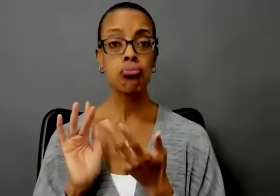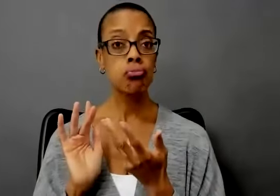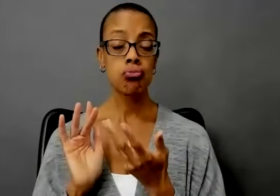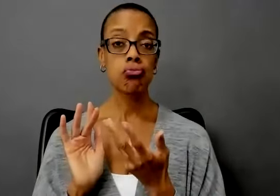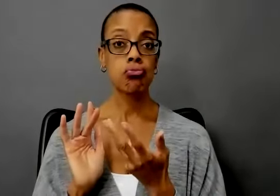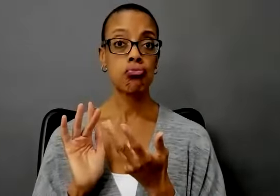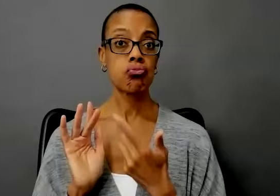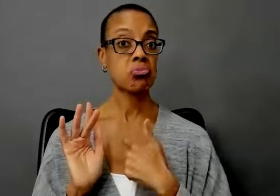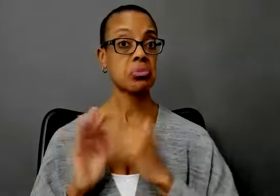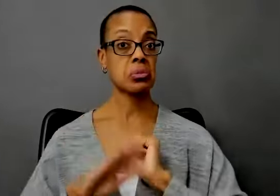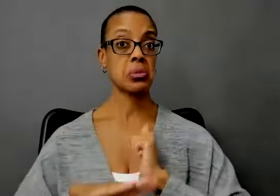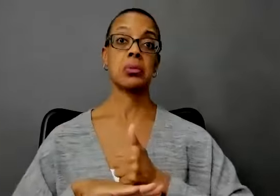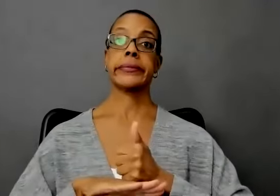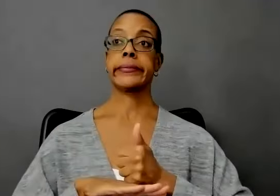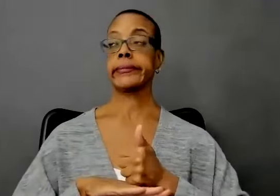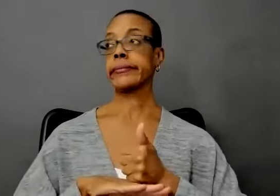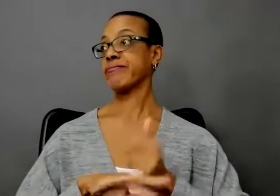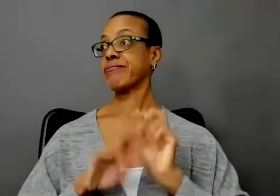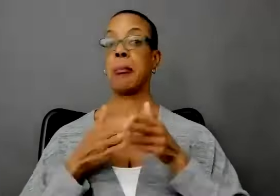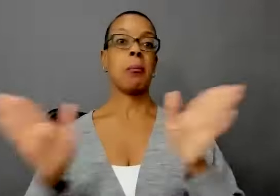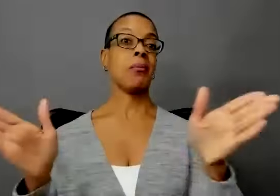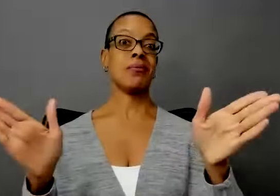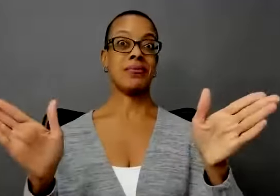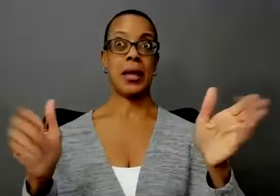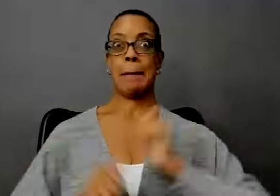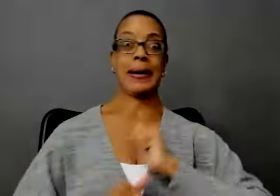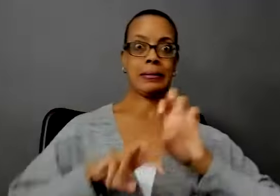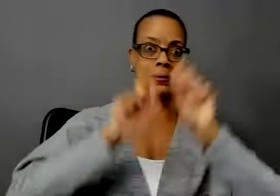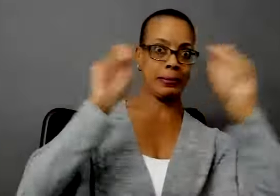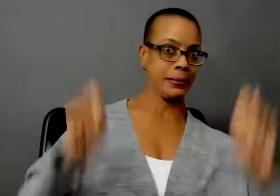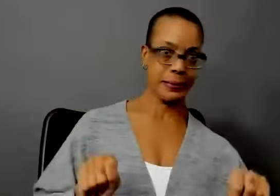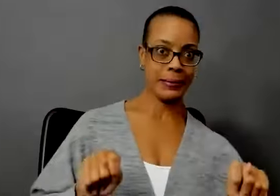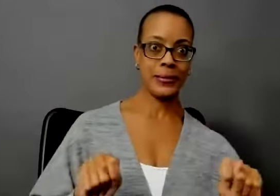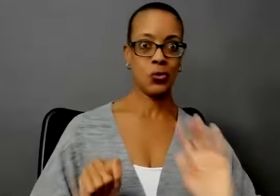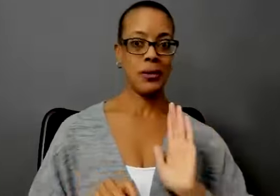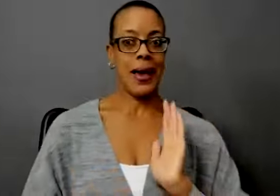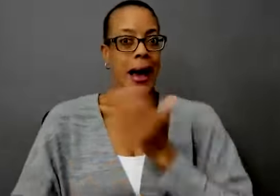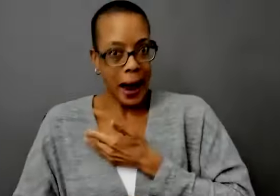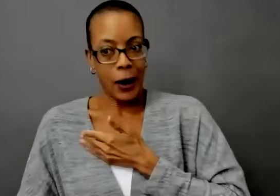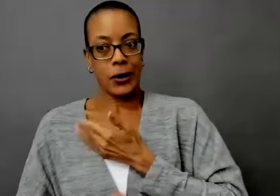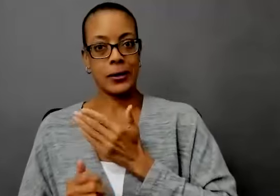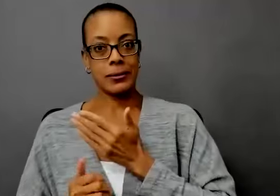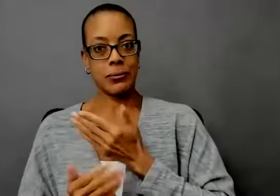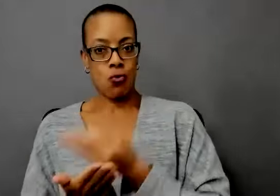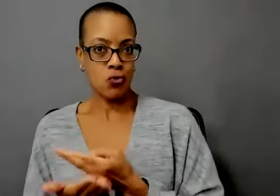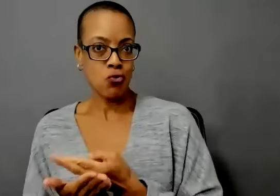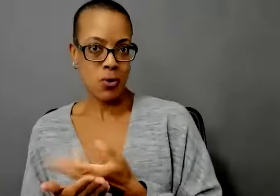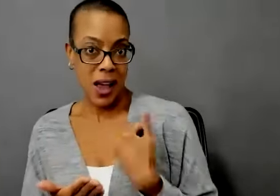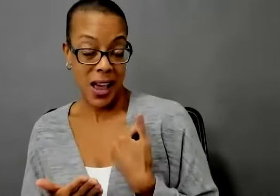create public template. I don't have a template right now. I just have like our stuff filled in, but if it's helpful, I can